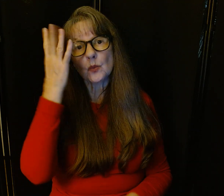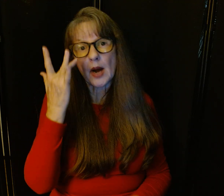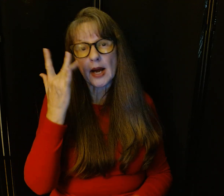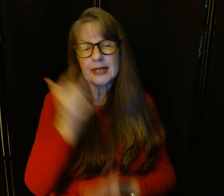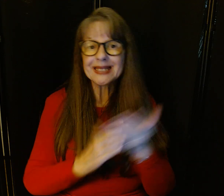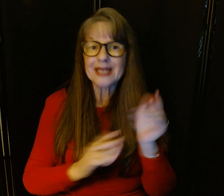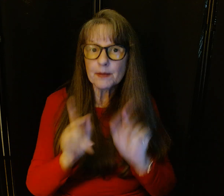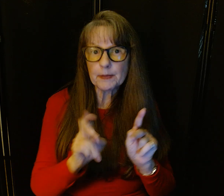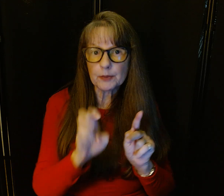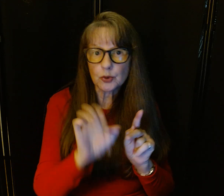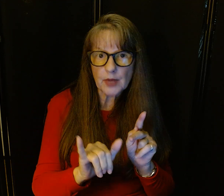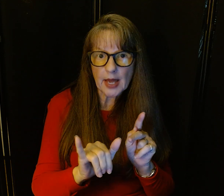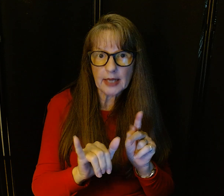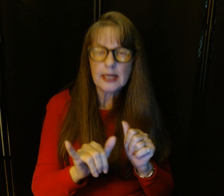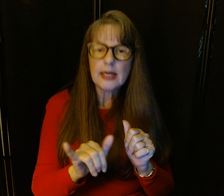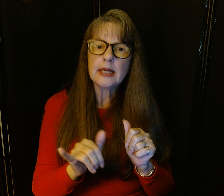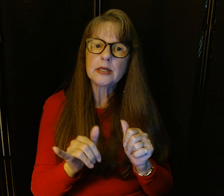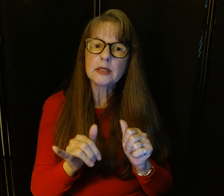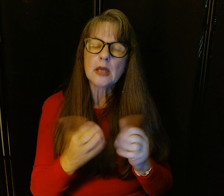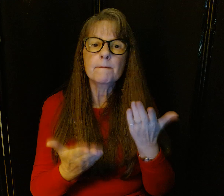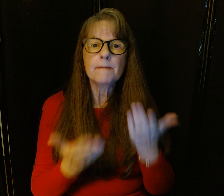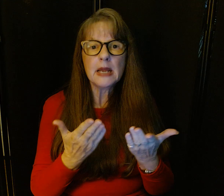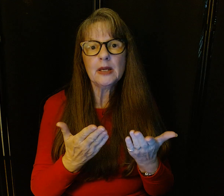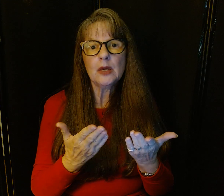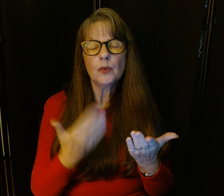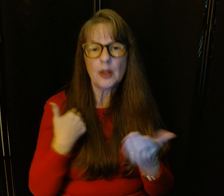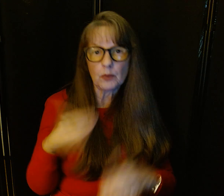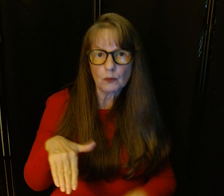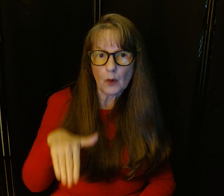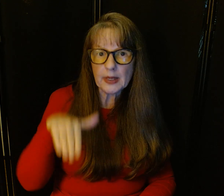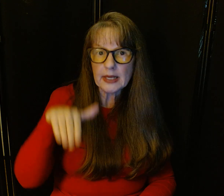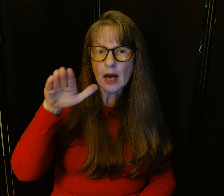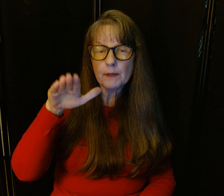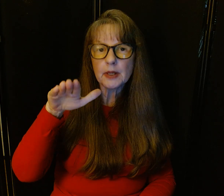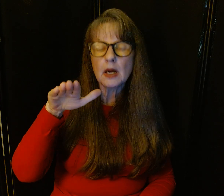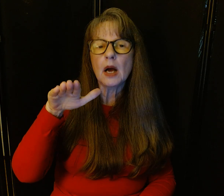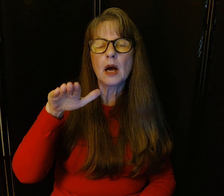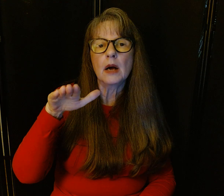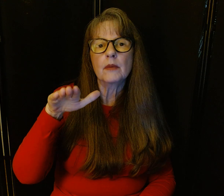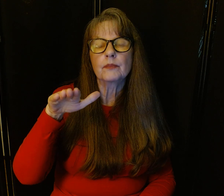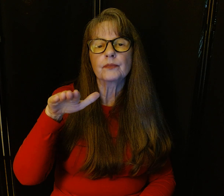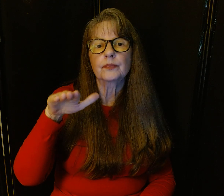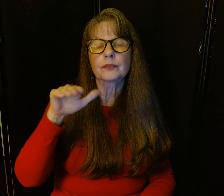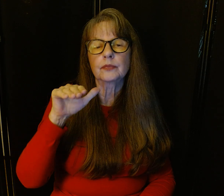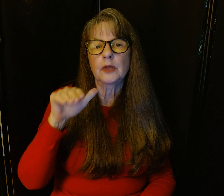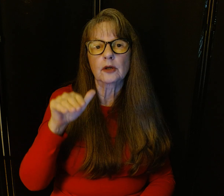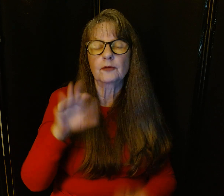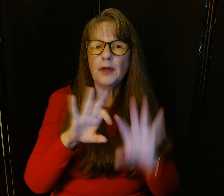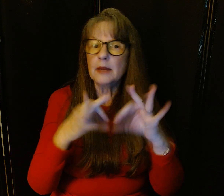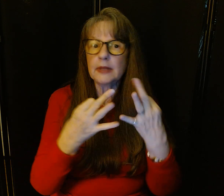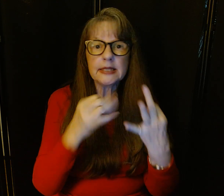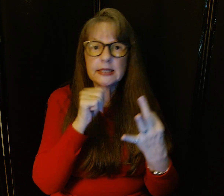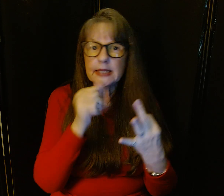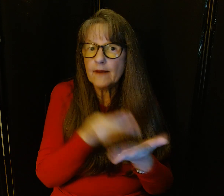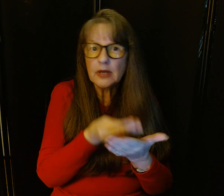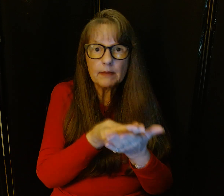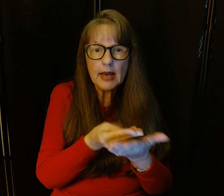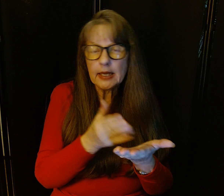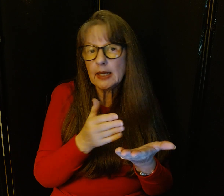why some people do that is maybe when they were growing up, their family didn't have any money,